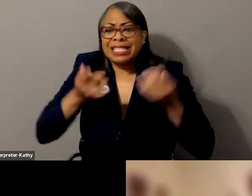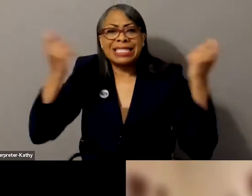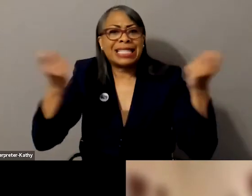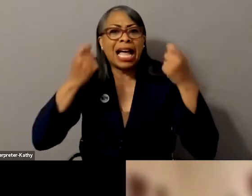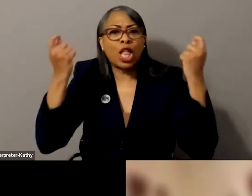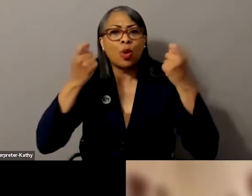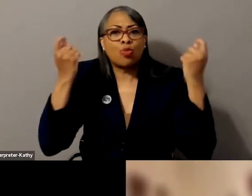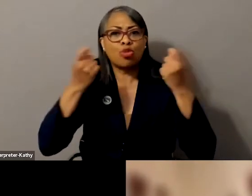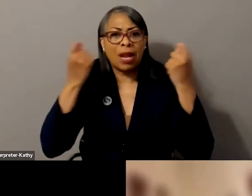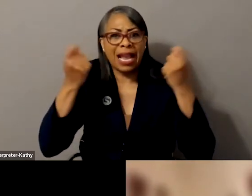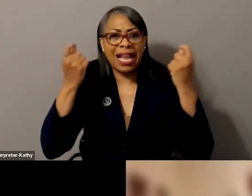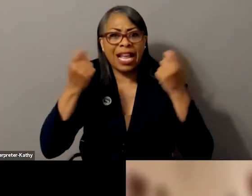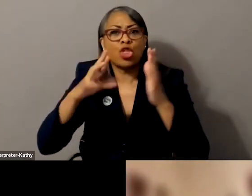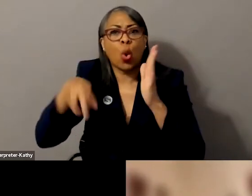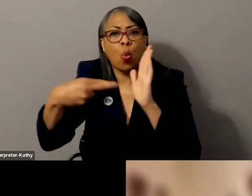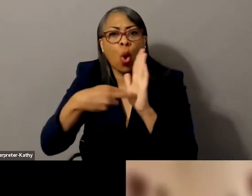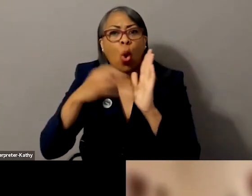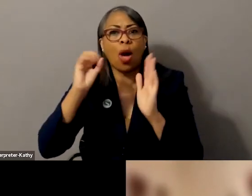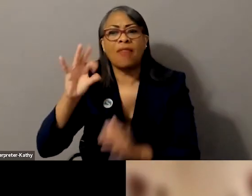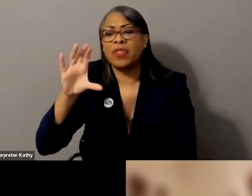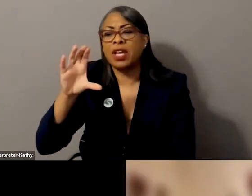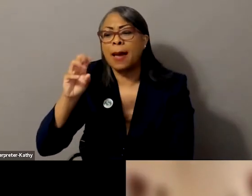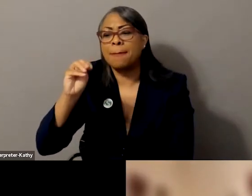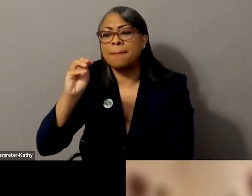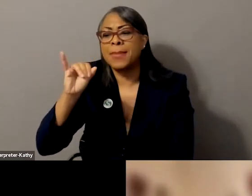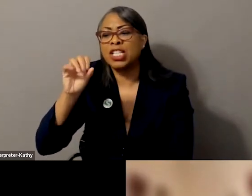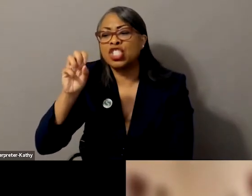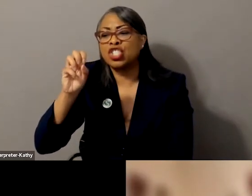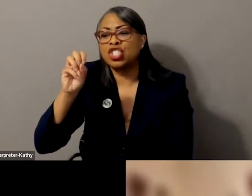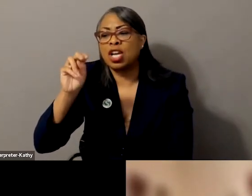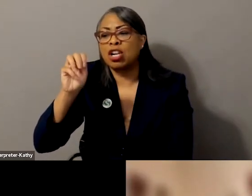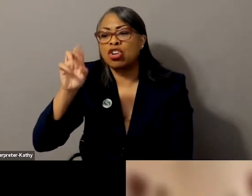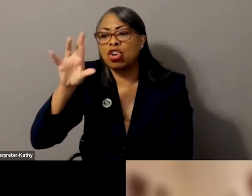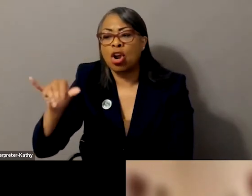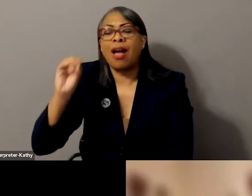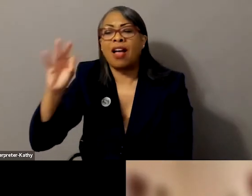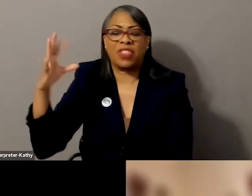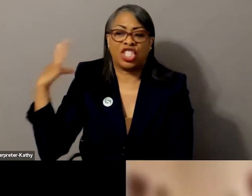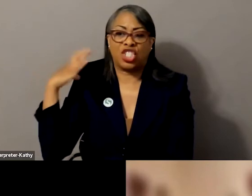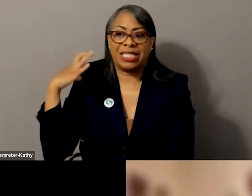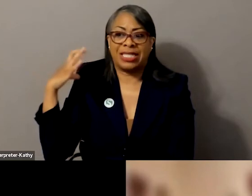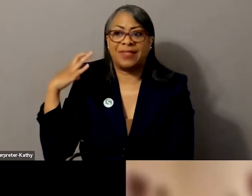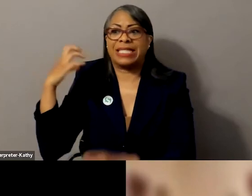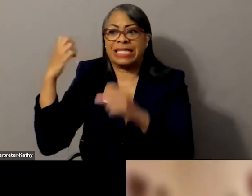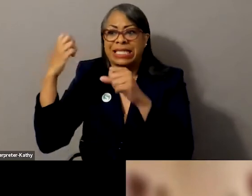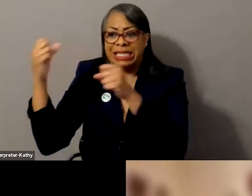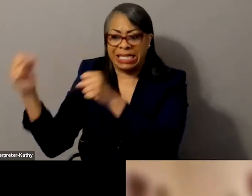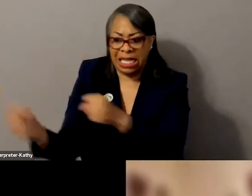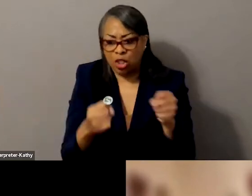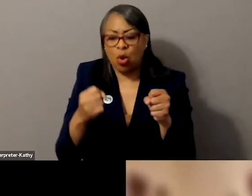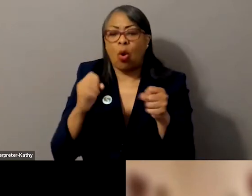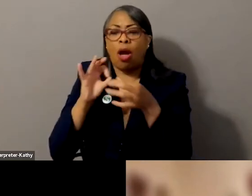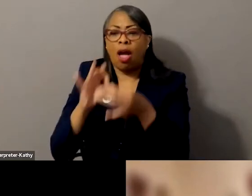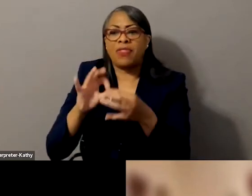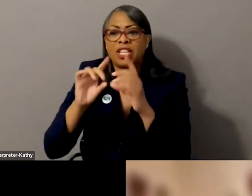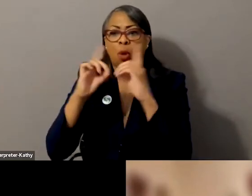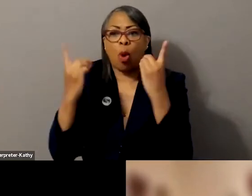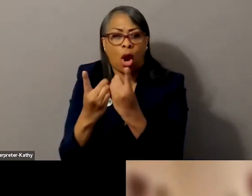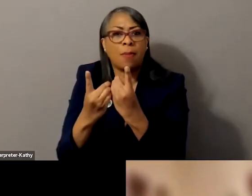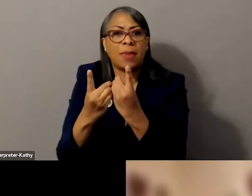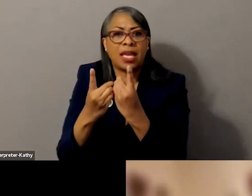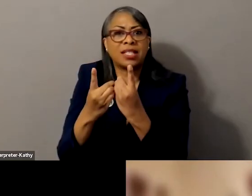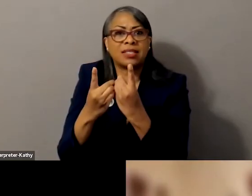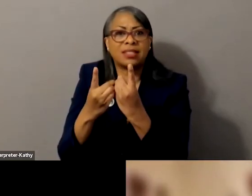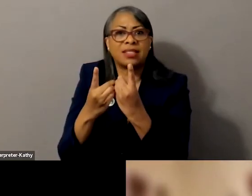expanded role of the commissioner as the chief statistical official for the department, who is directed to